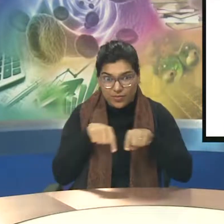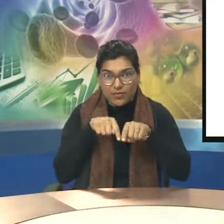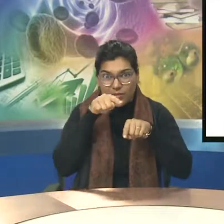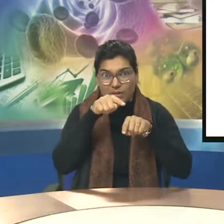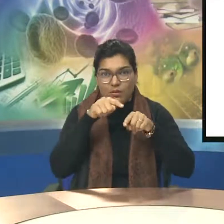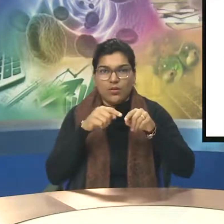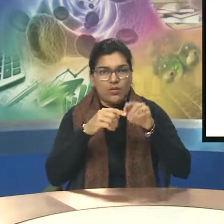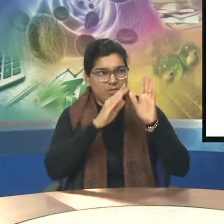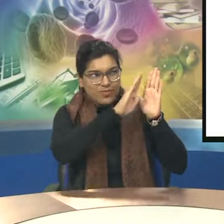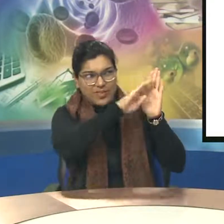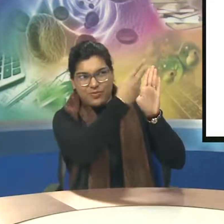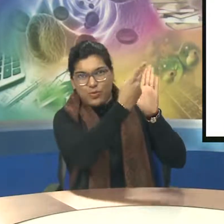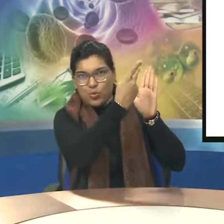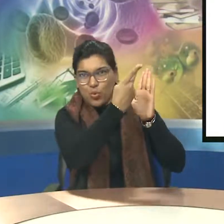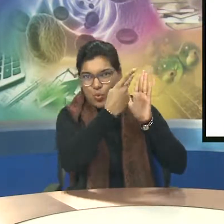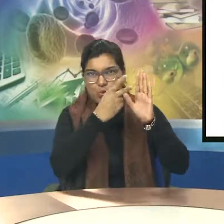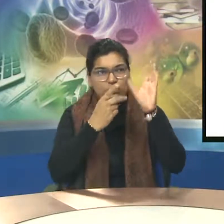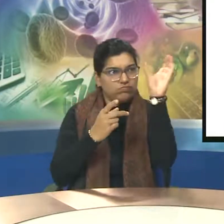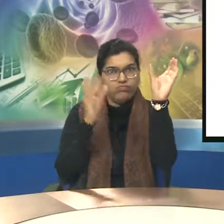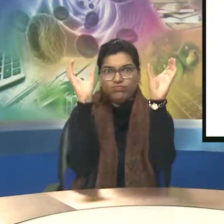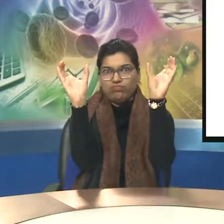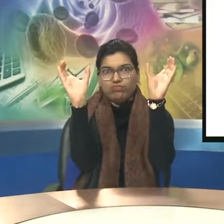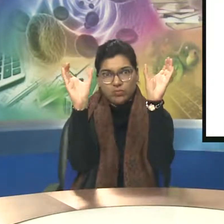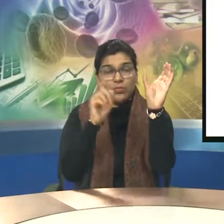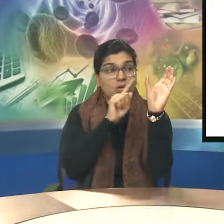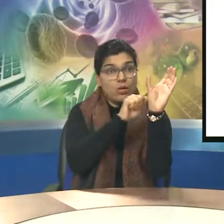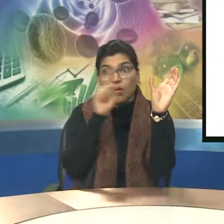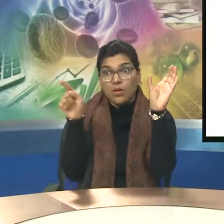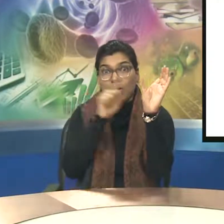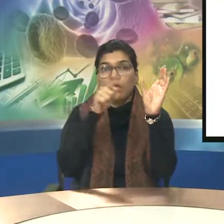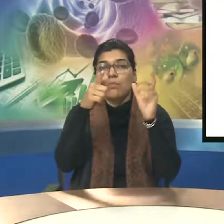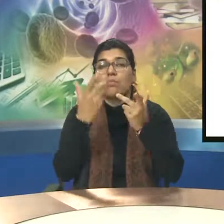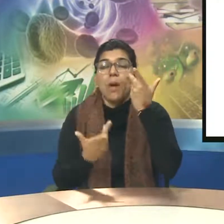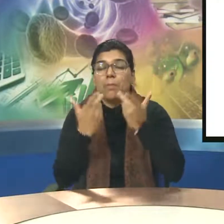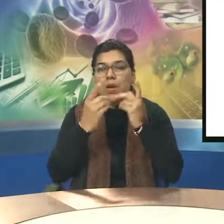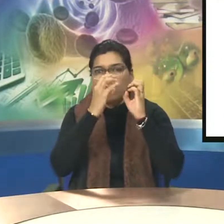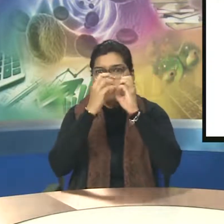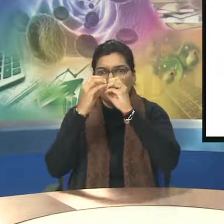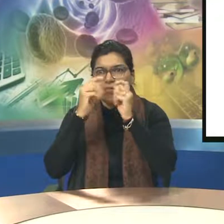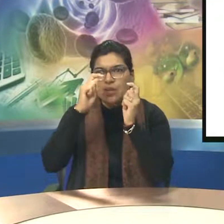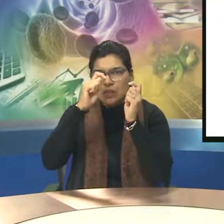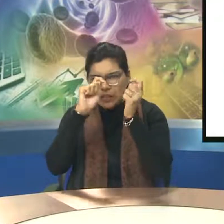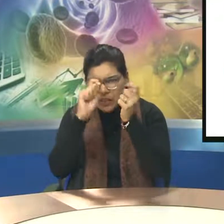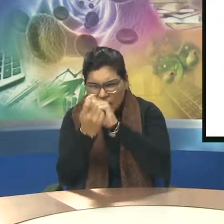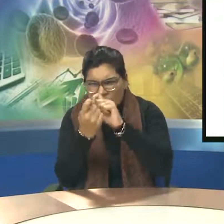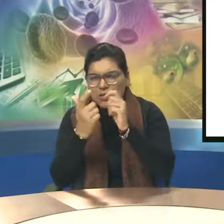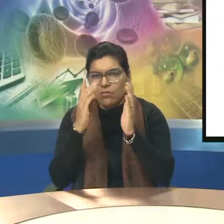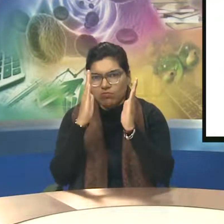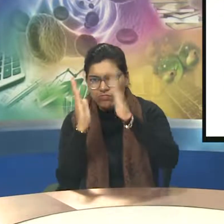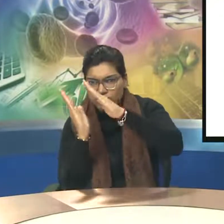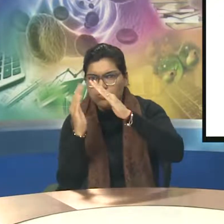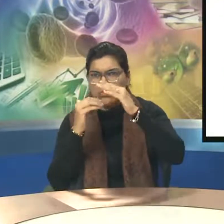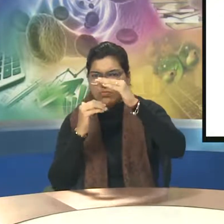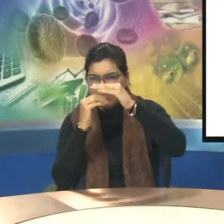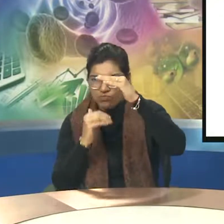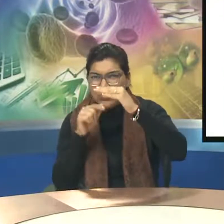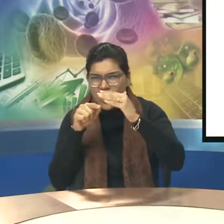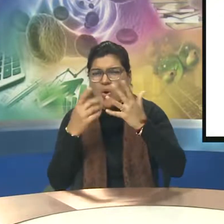change character and paragraph format. As you can see in the both side of the tab, there